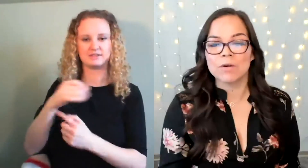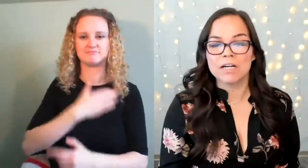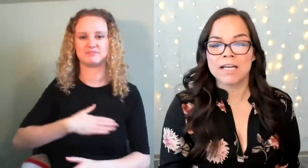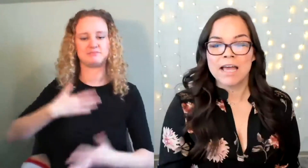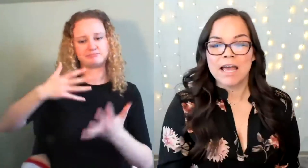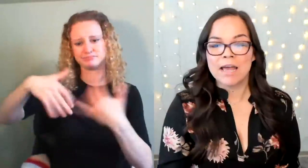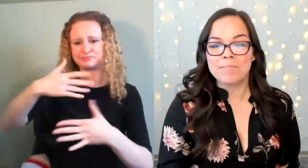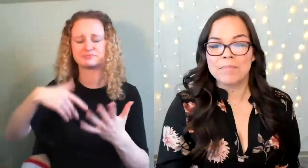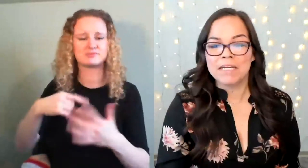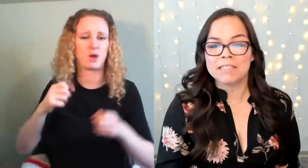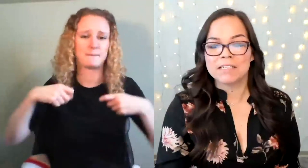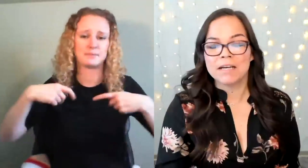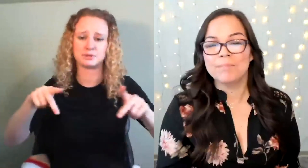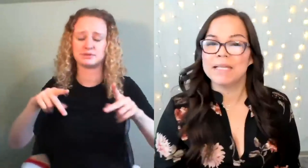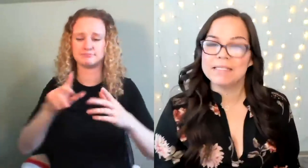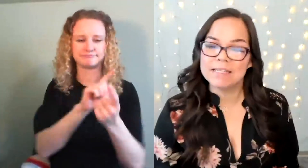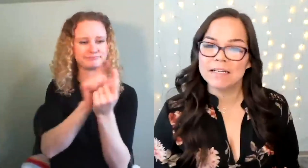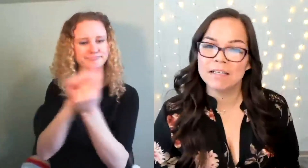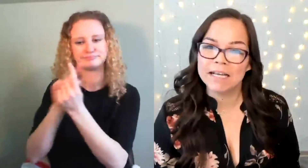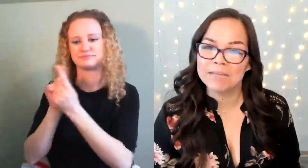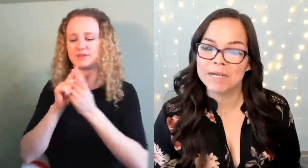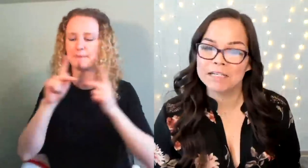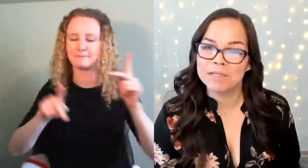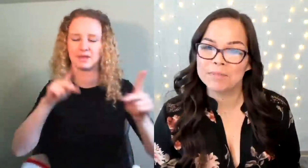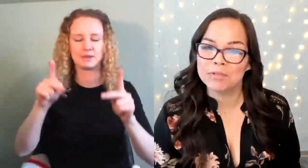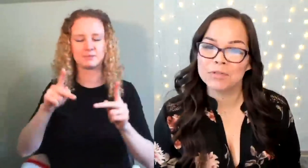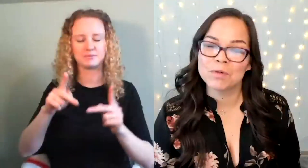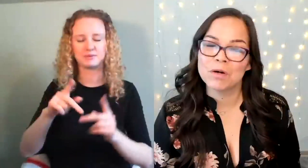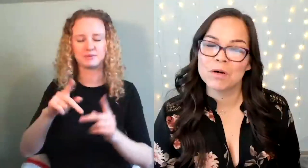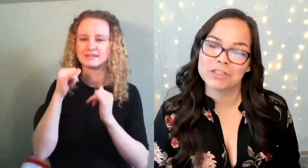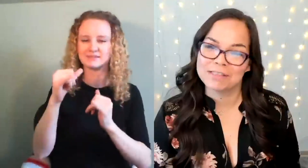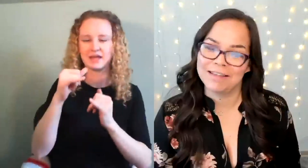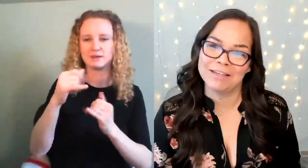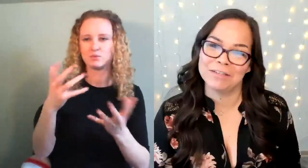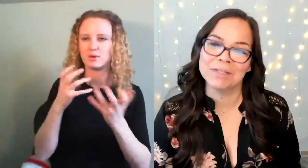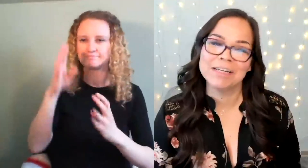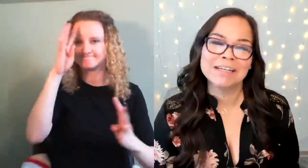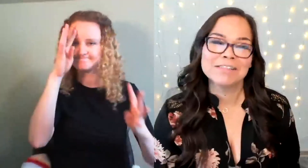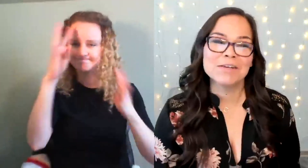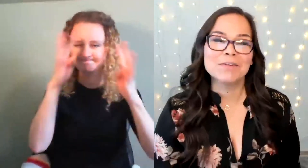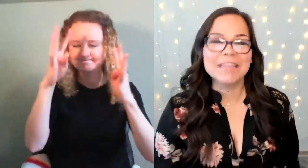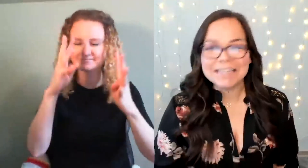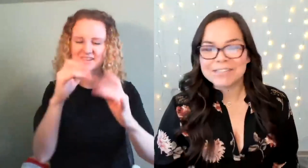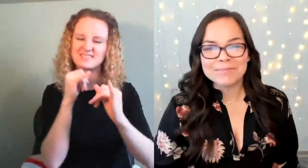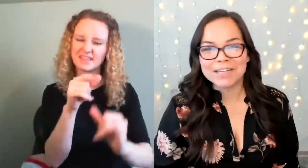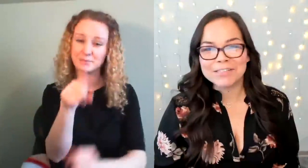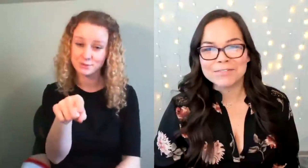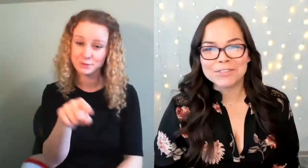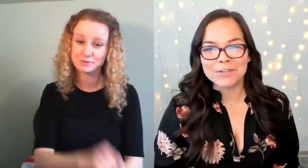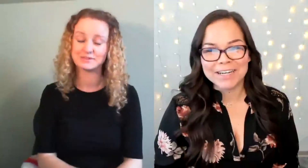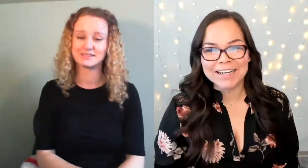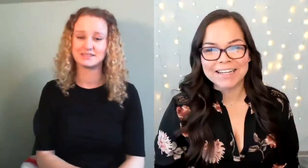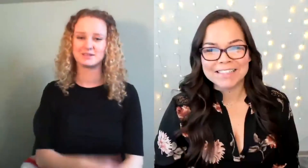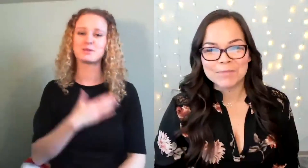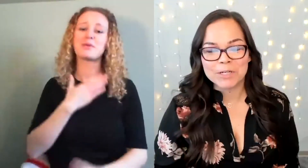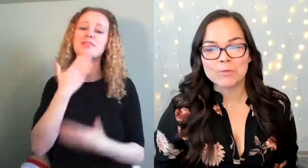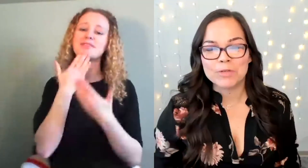to network and meet amazing like-minded people who are just like you. So thanks so much for